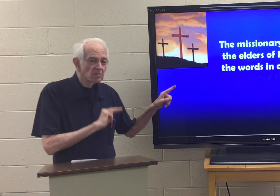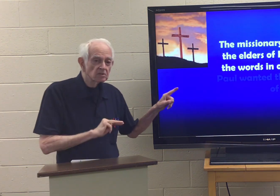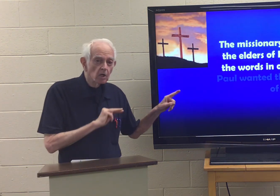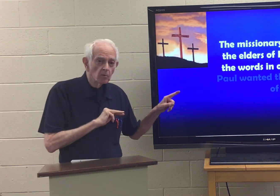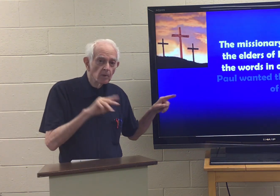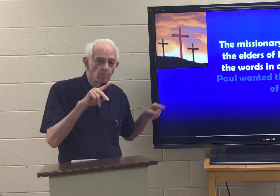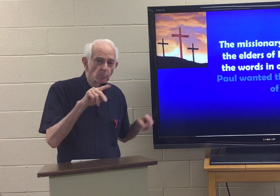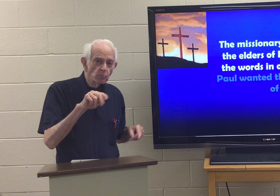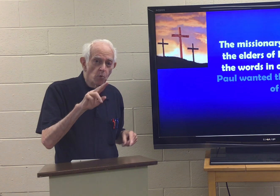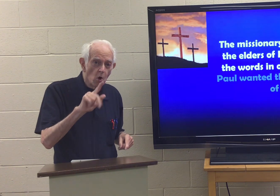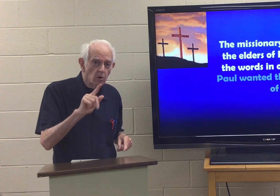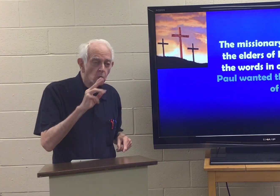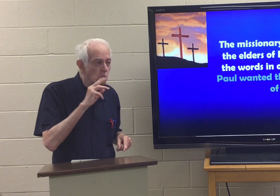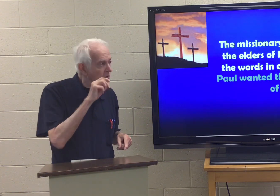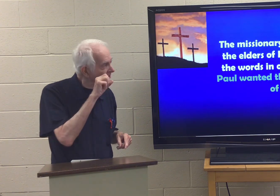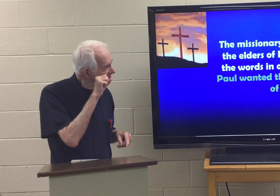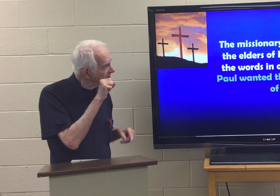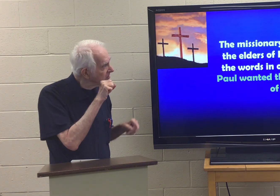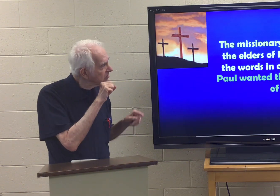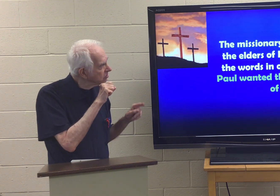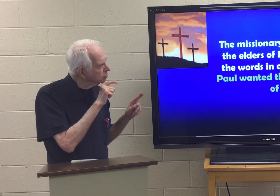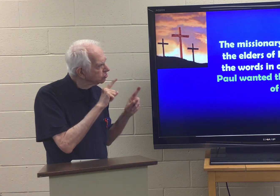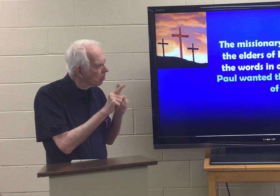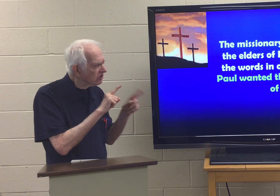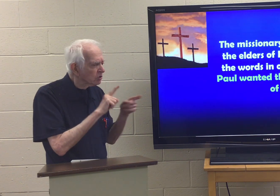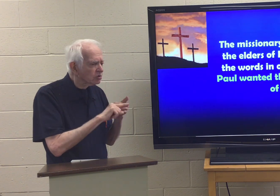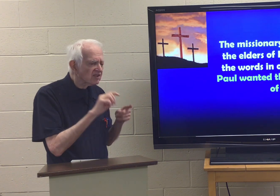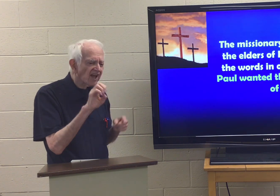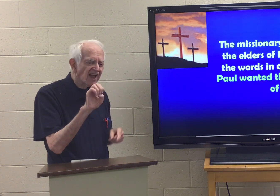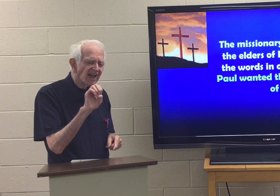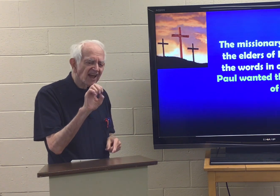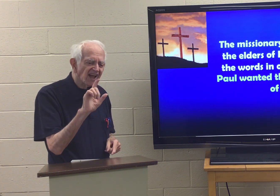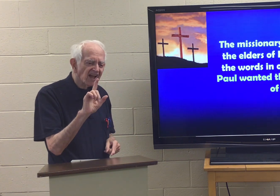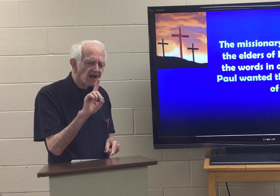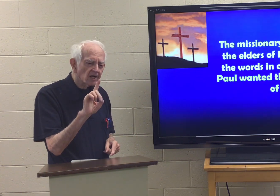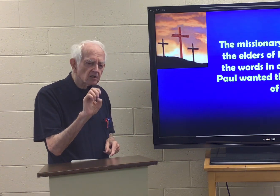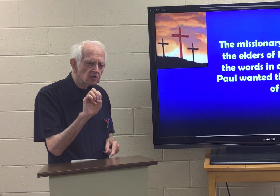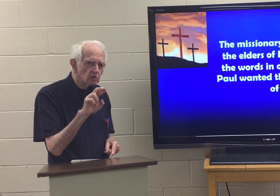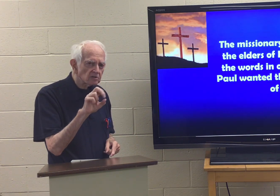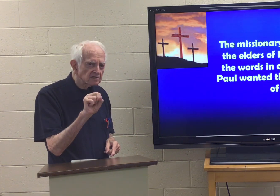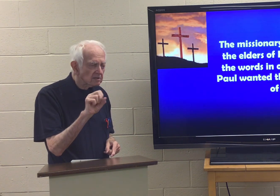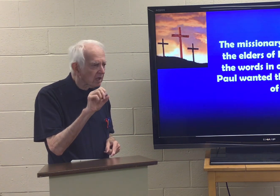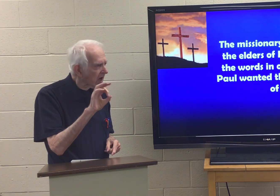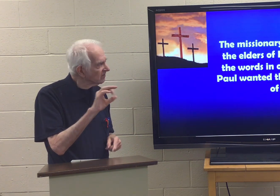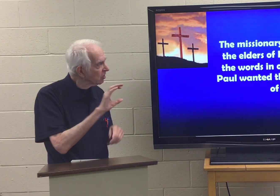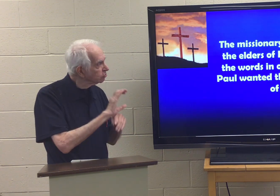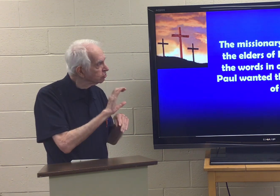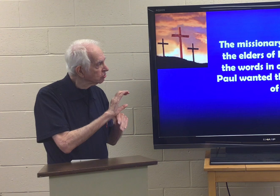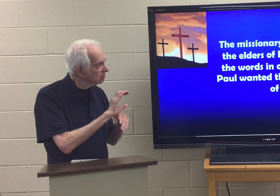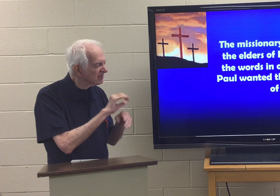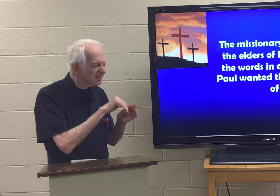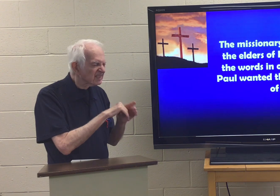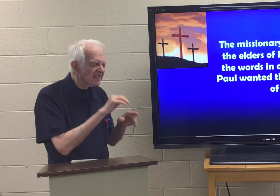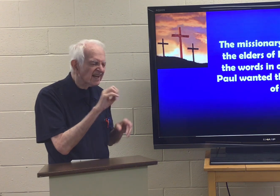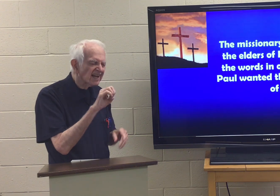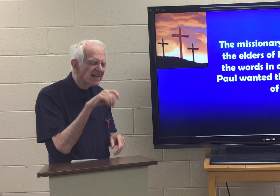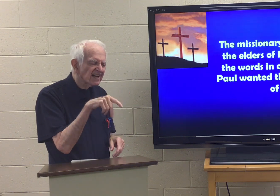The missionary Paul was talking to the elders of the church in